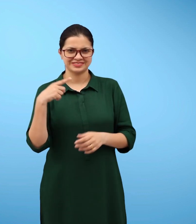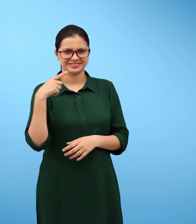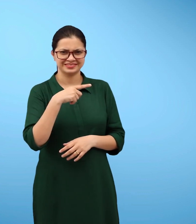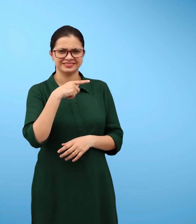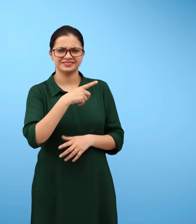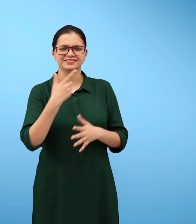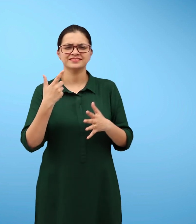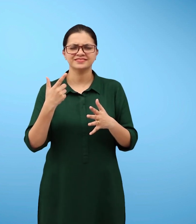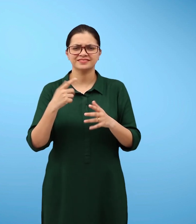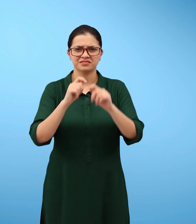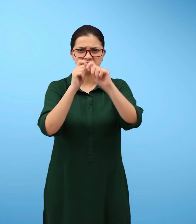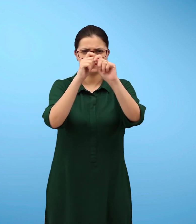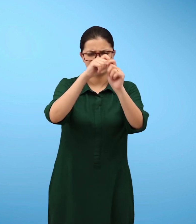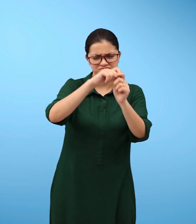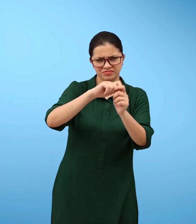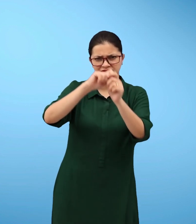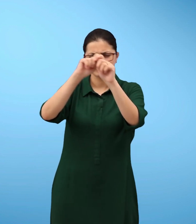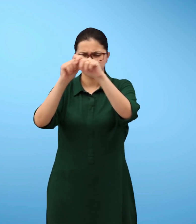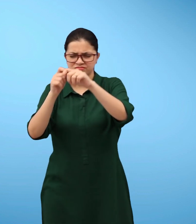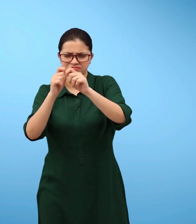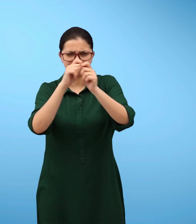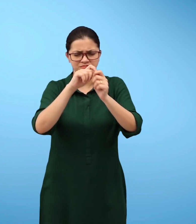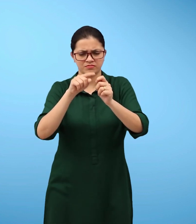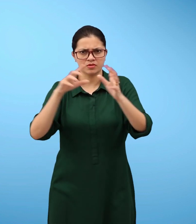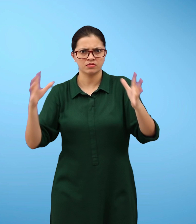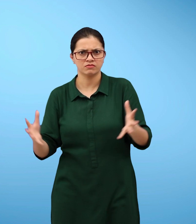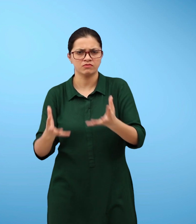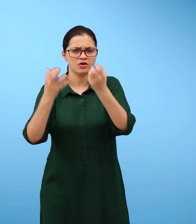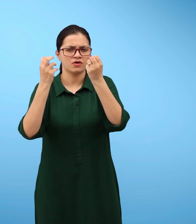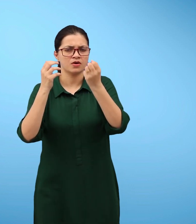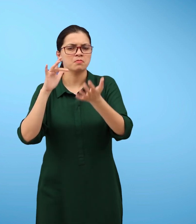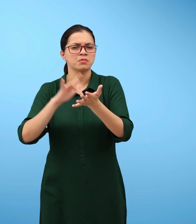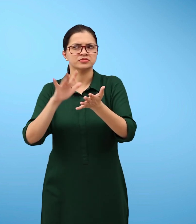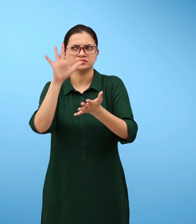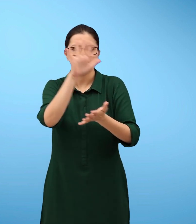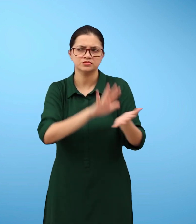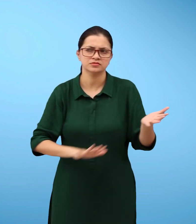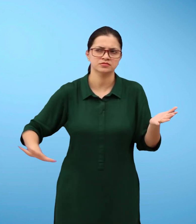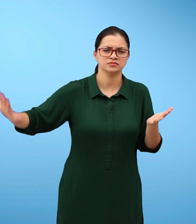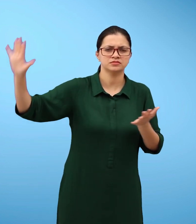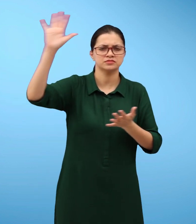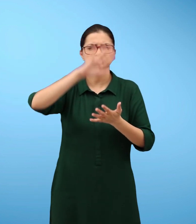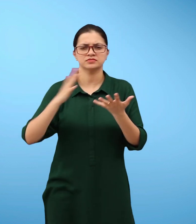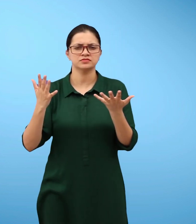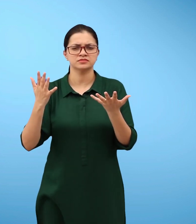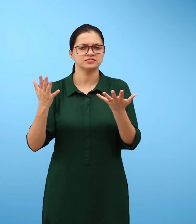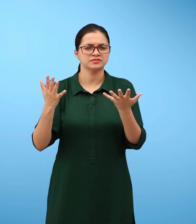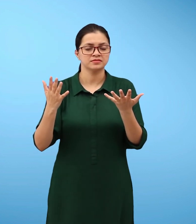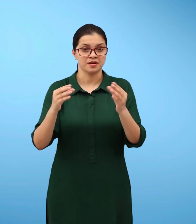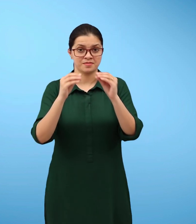This story is shown on a piece of sculpture found from a stupa at Bharhut in central India.